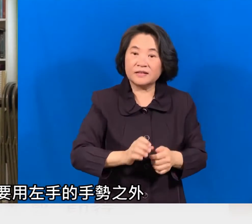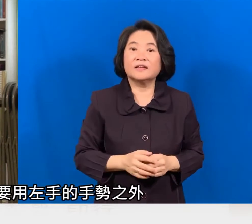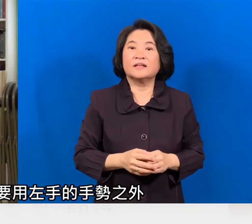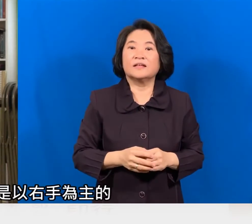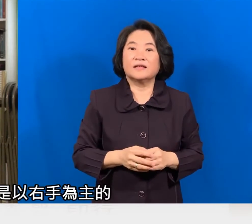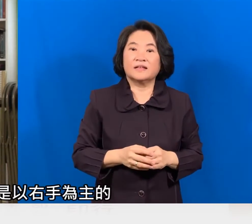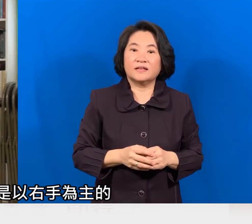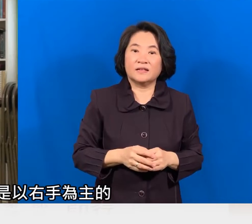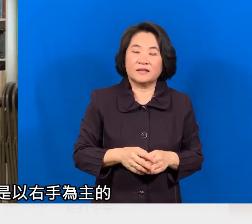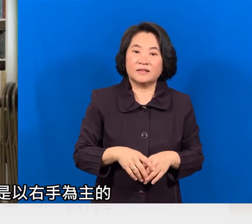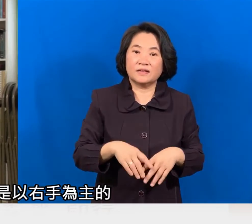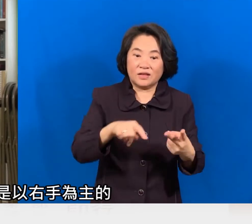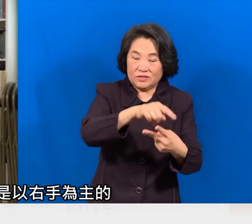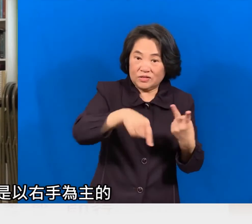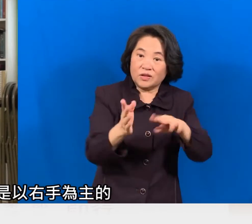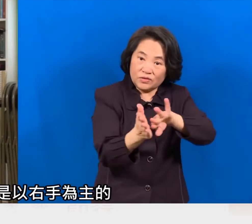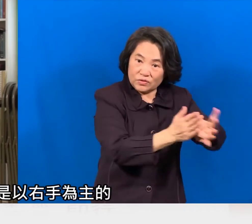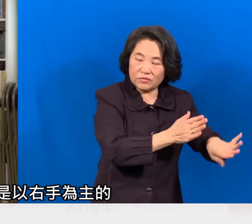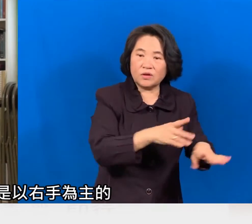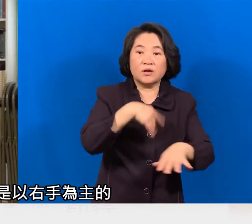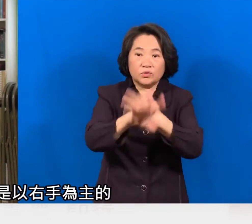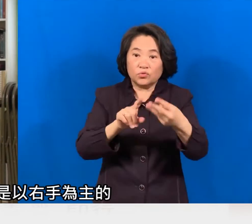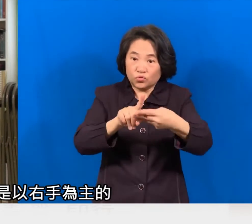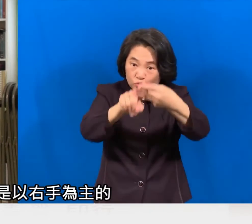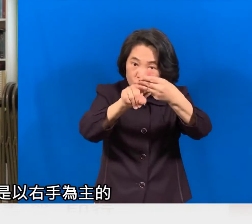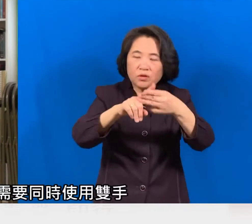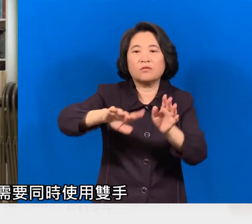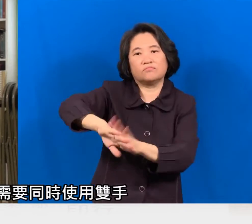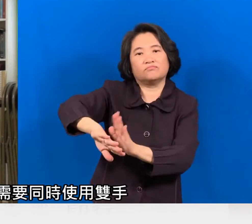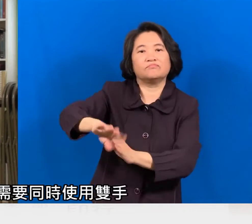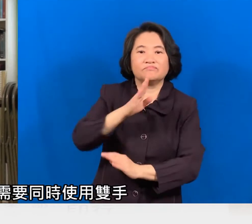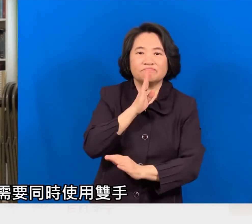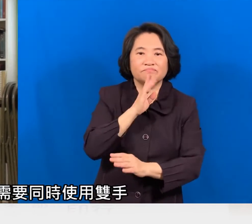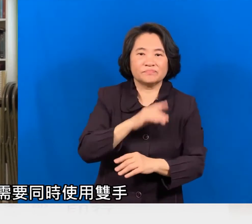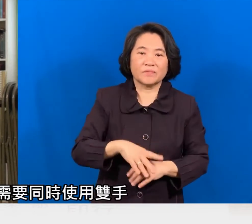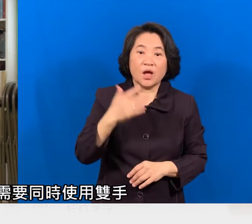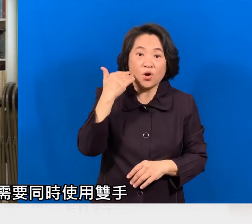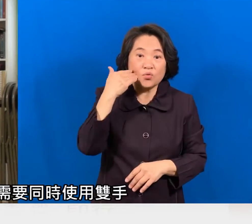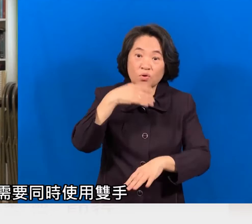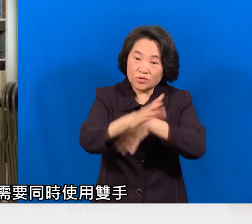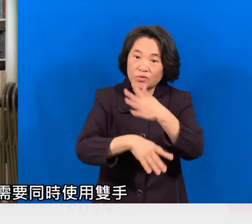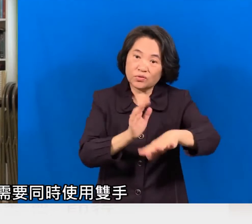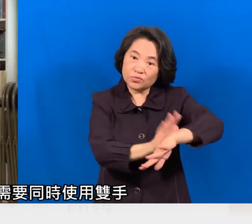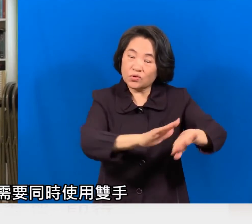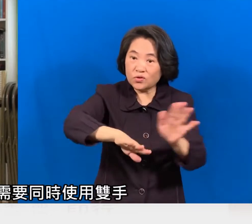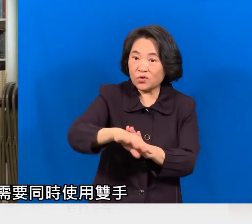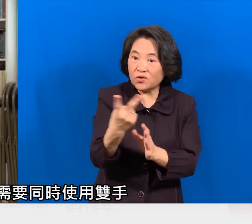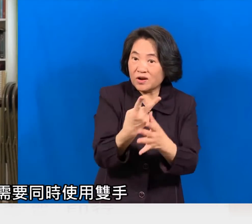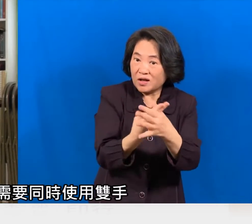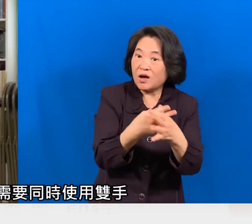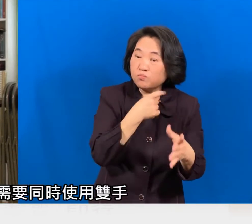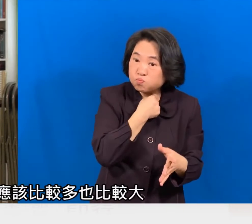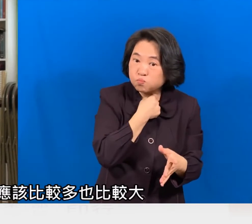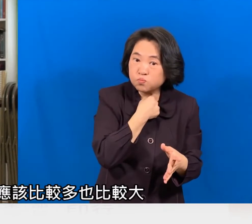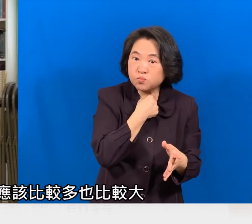hand, most signs are made with the right hand as the dominant hand. If a sign requires the simultaneous use of